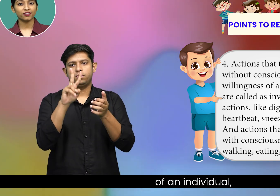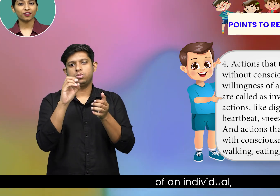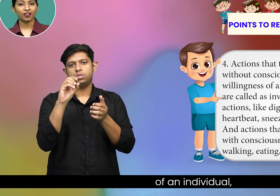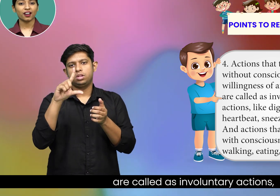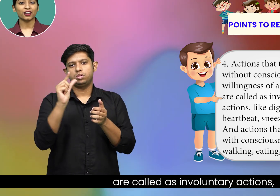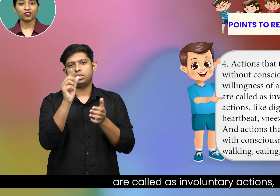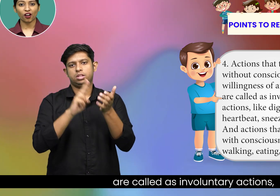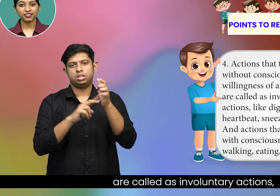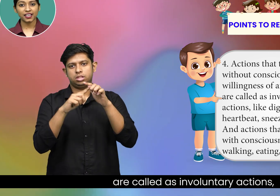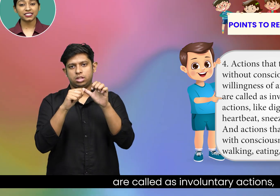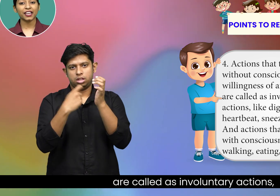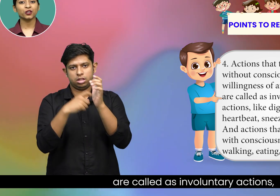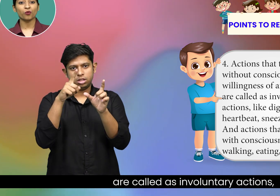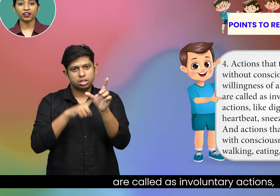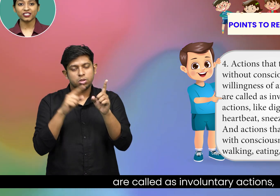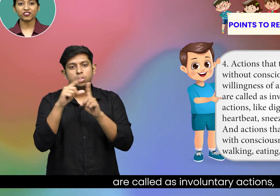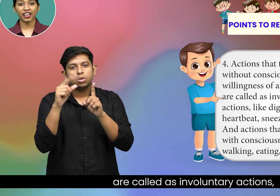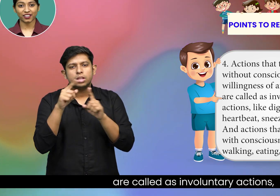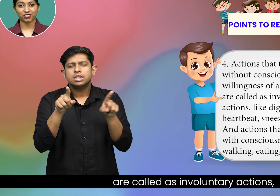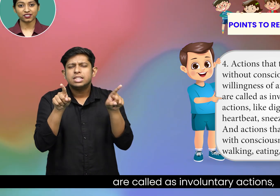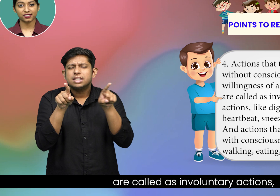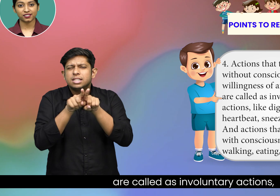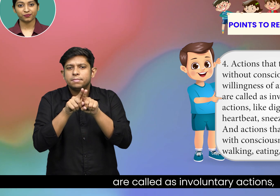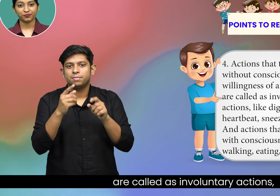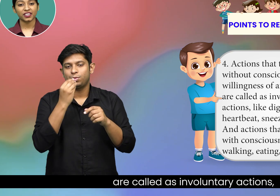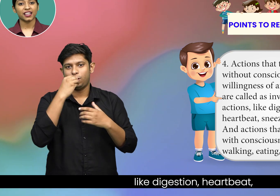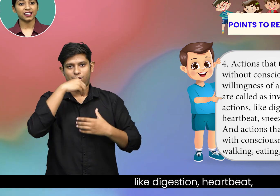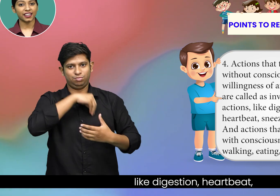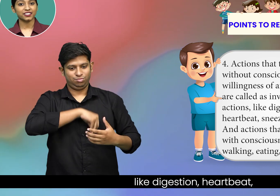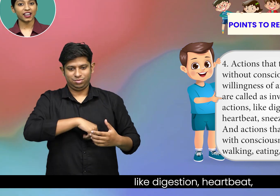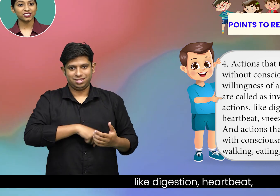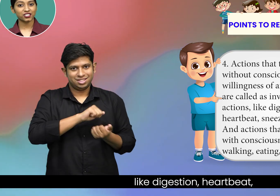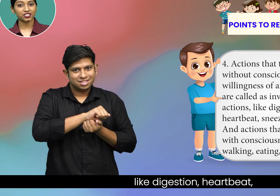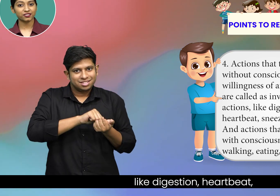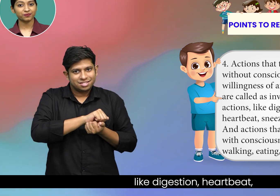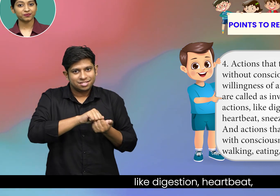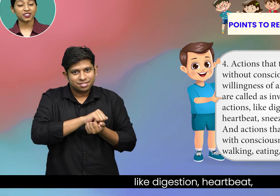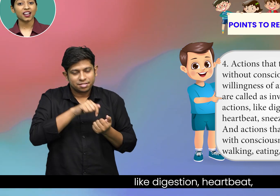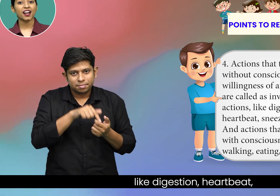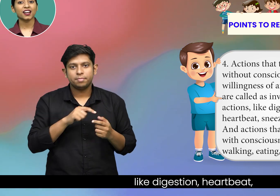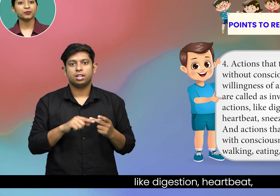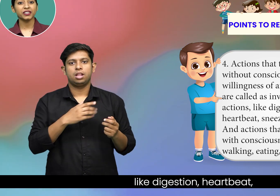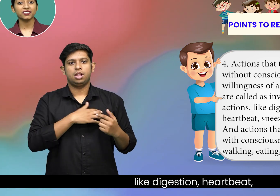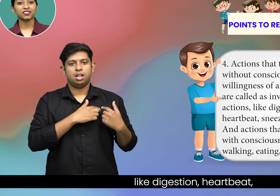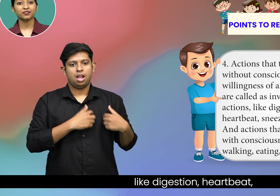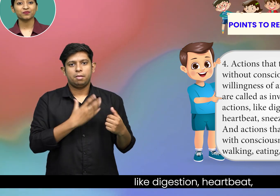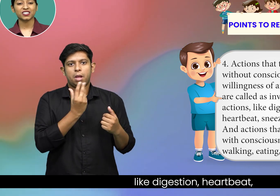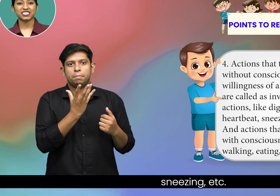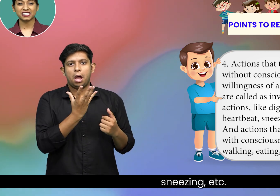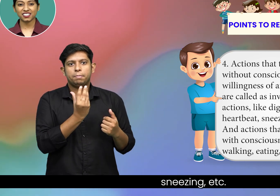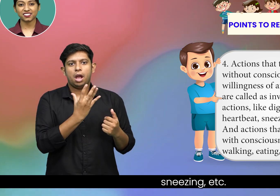individual are called as involuntary actions like digestion,